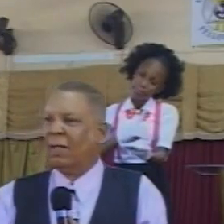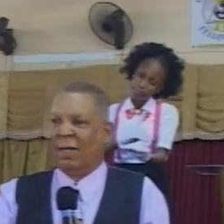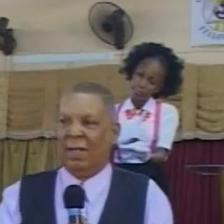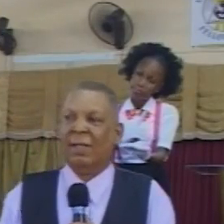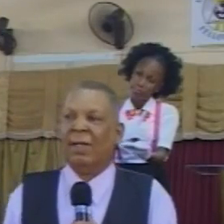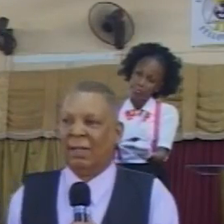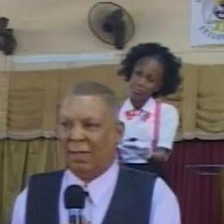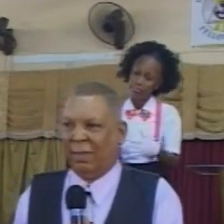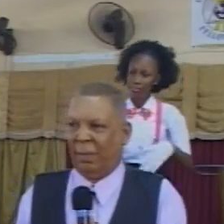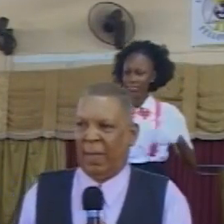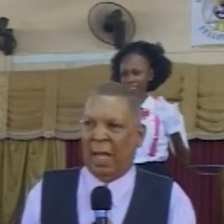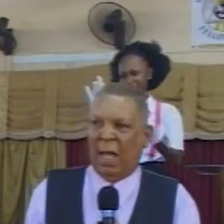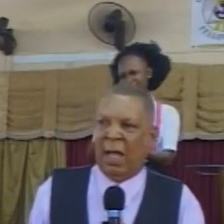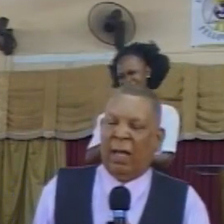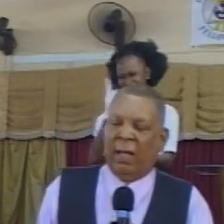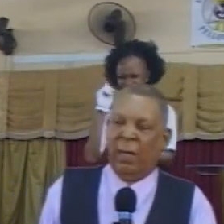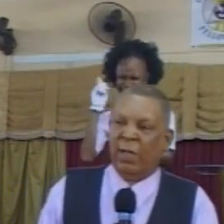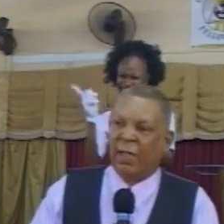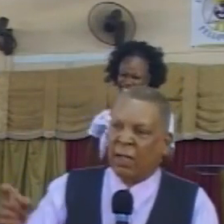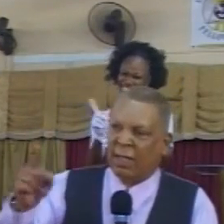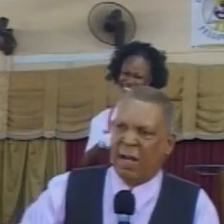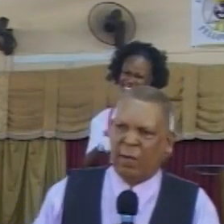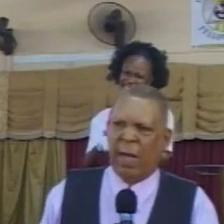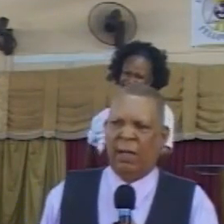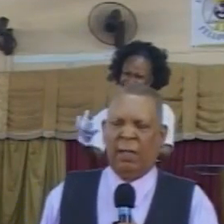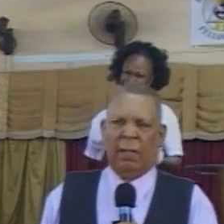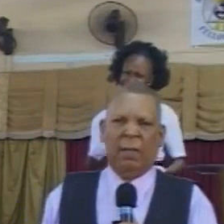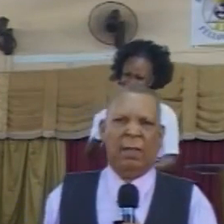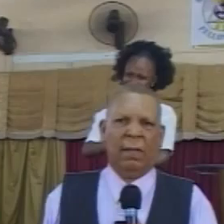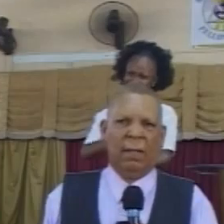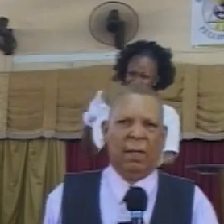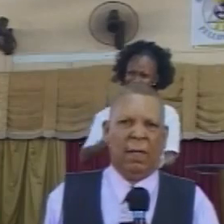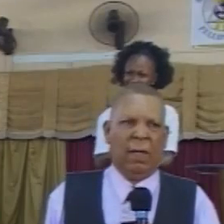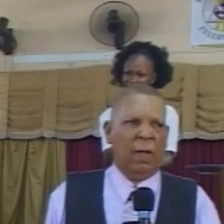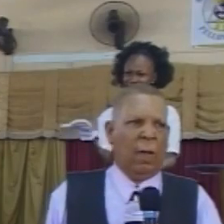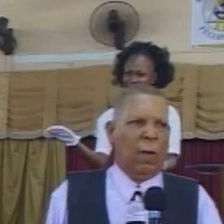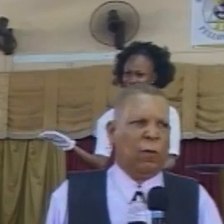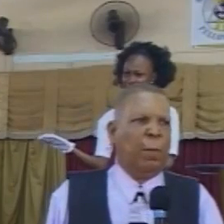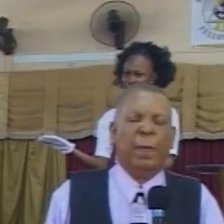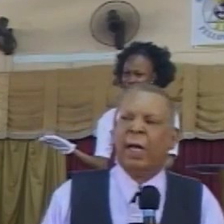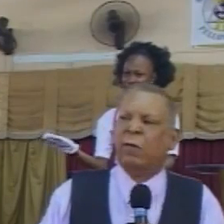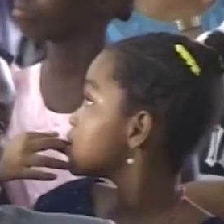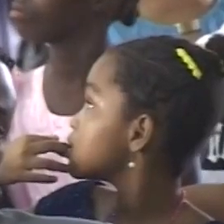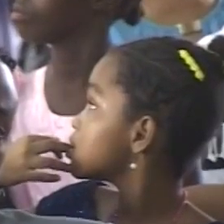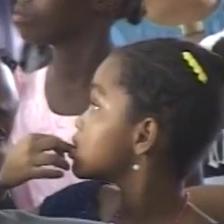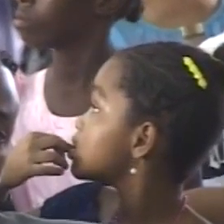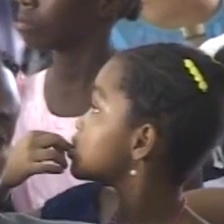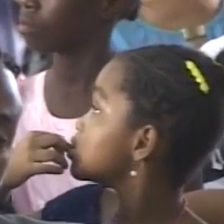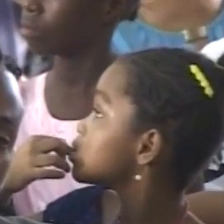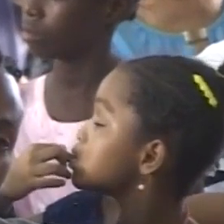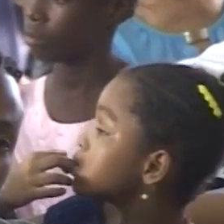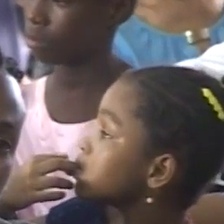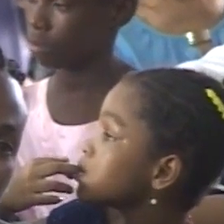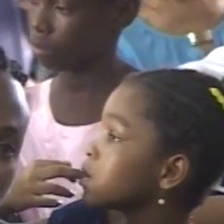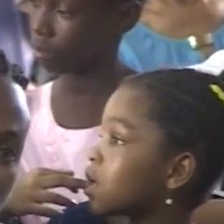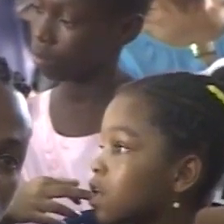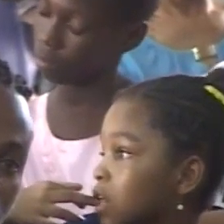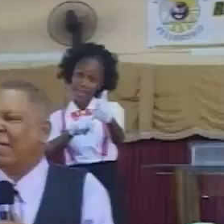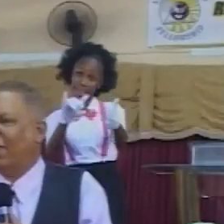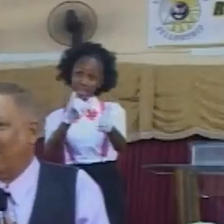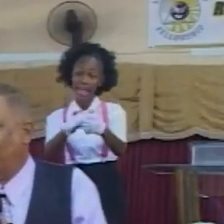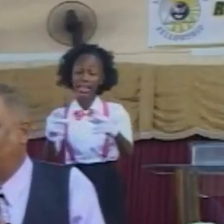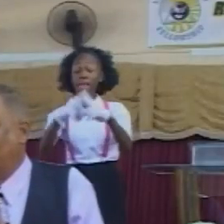Young doctor, listen to this. He wants doctors there as well, so people can realize that